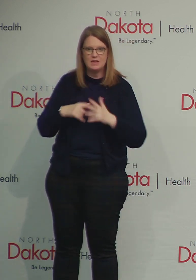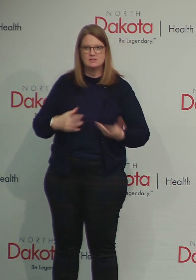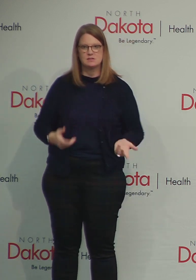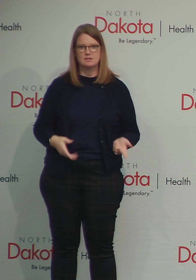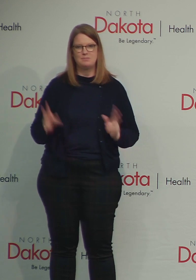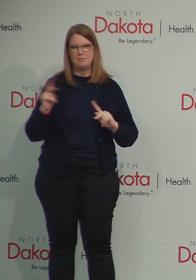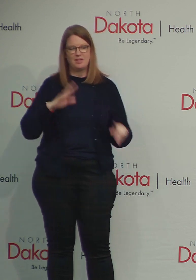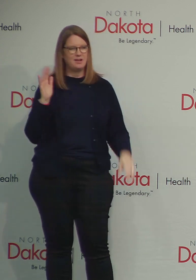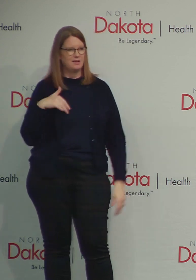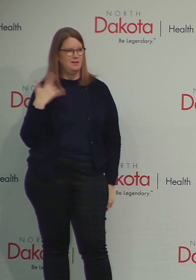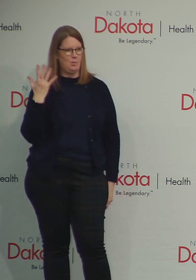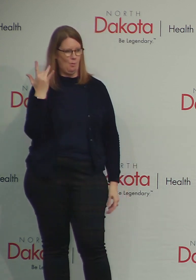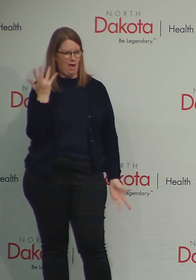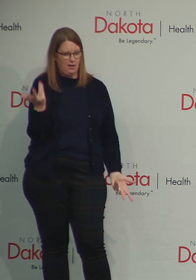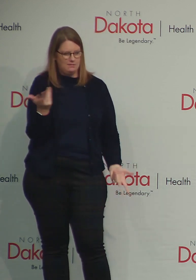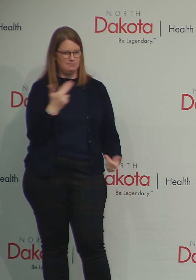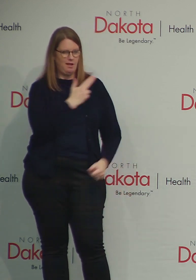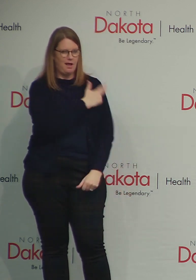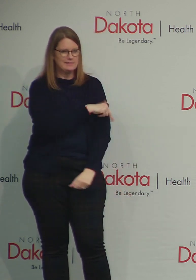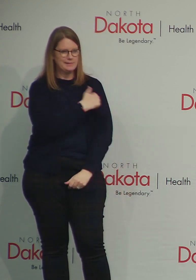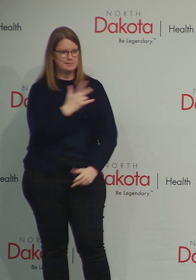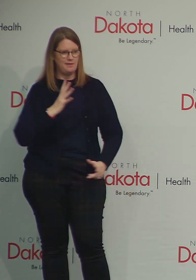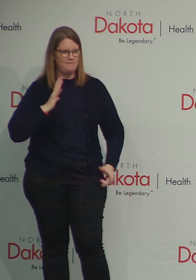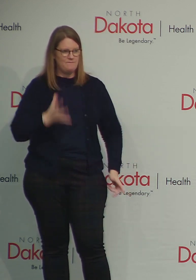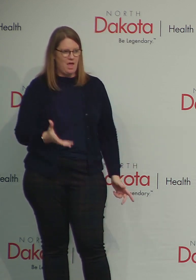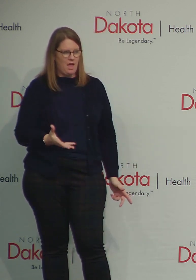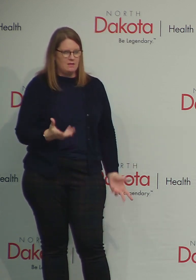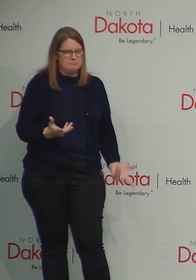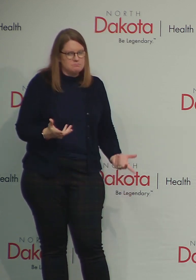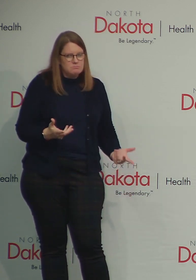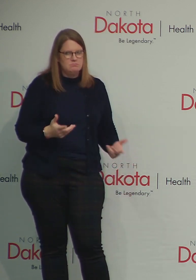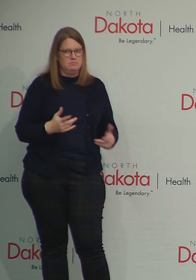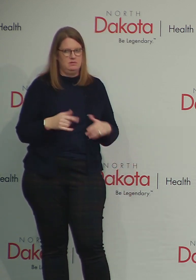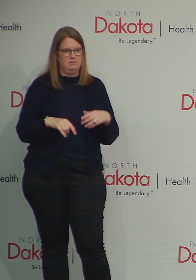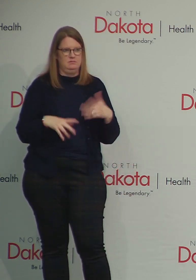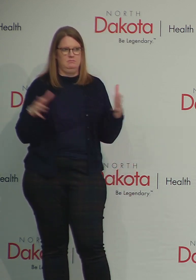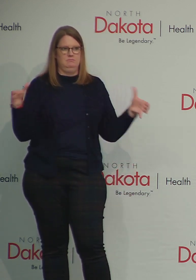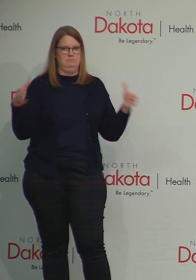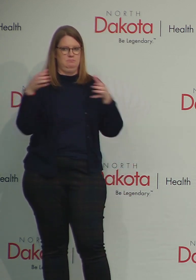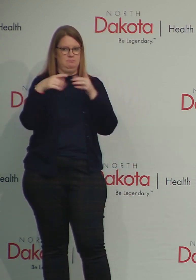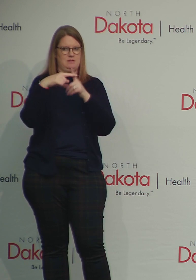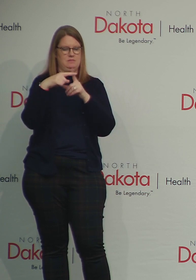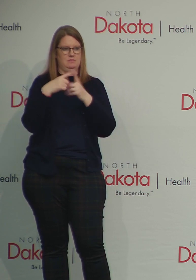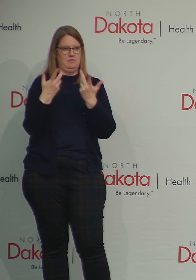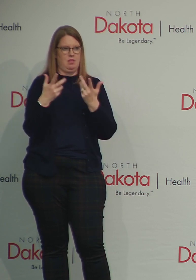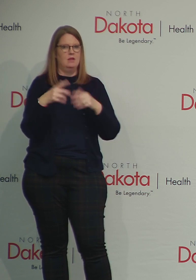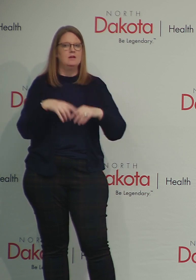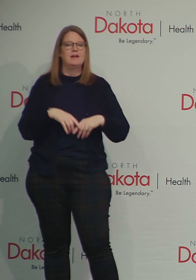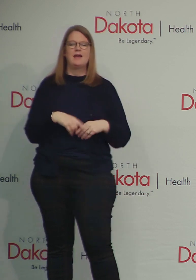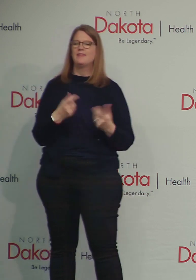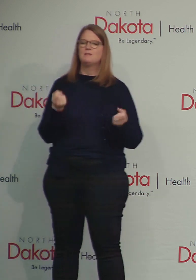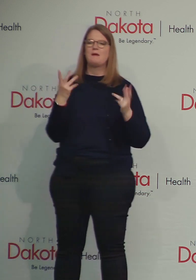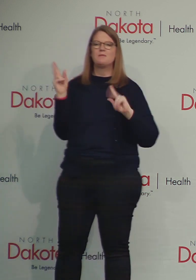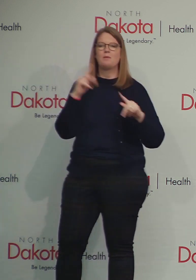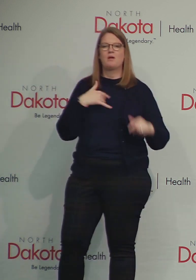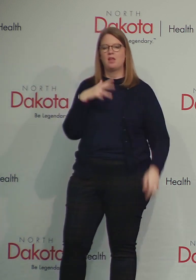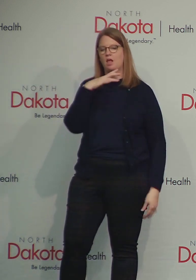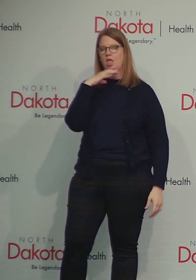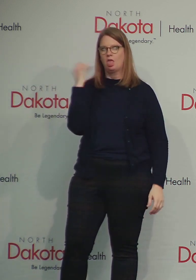doing this? We don't have hospital pressures, no positivity's low, and then people get fatigue on compliance. And so I